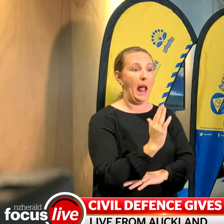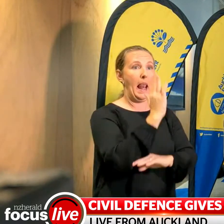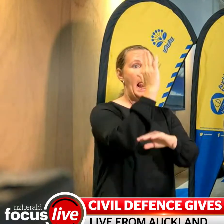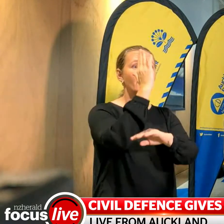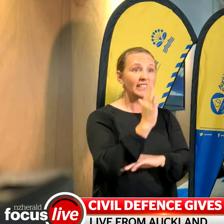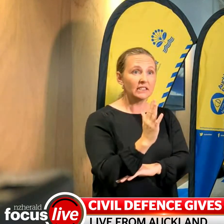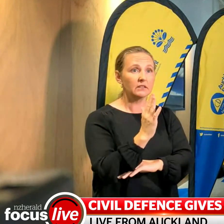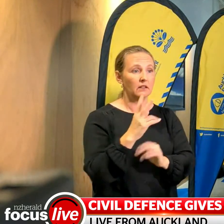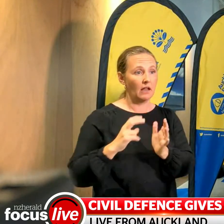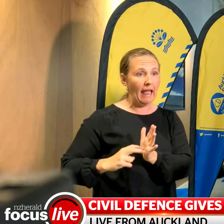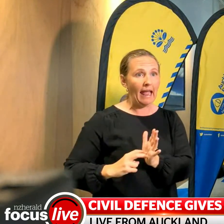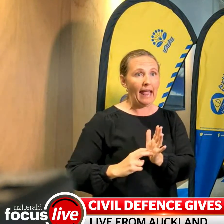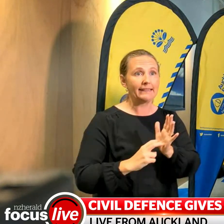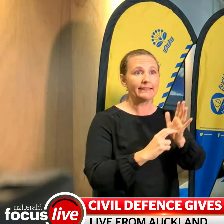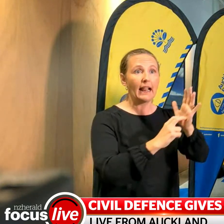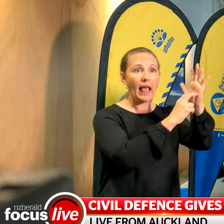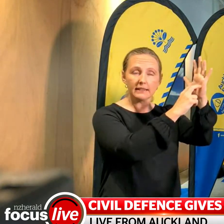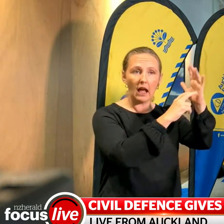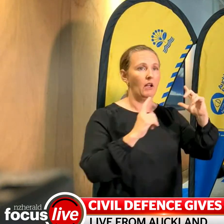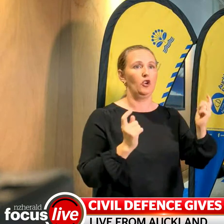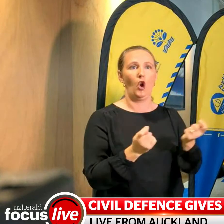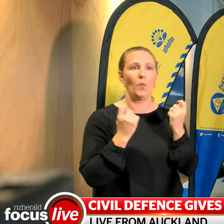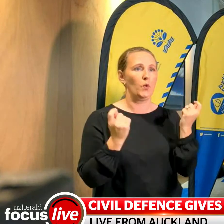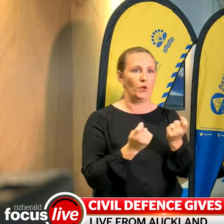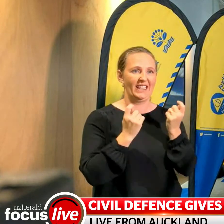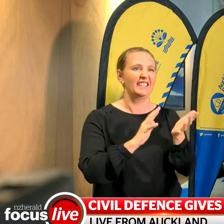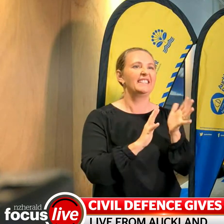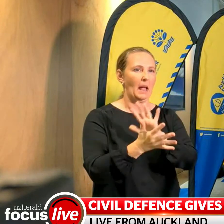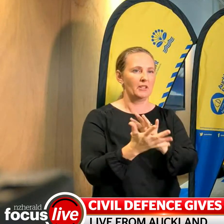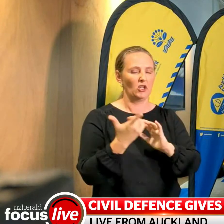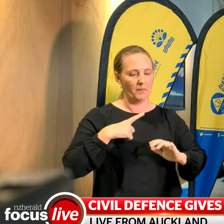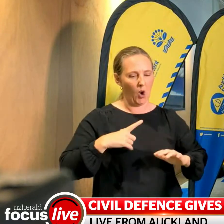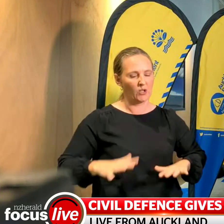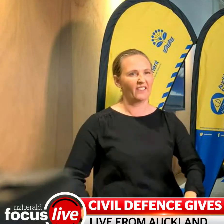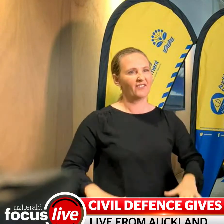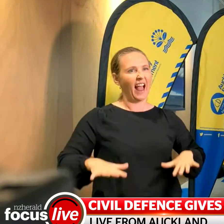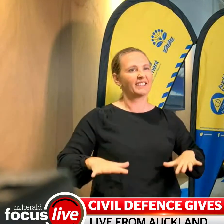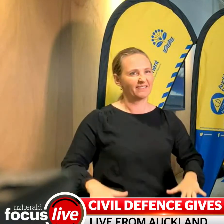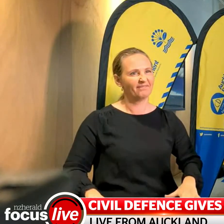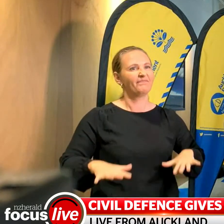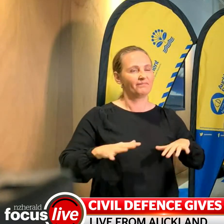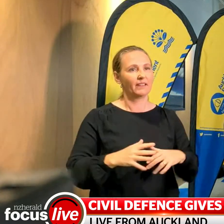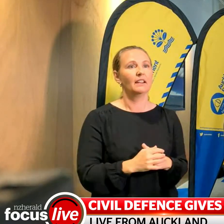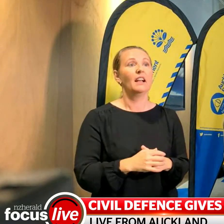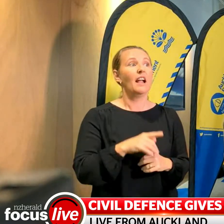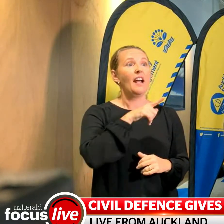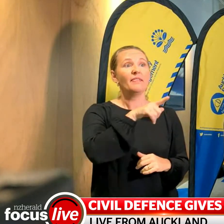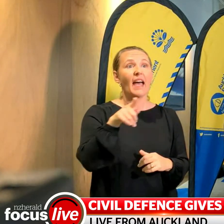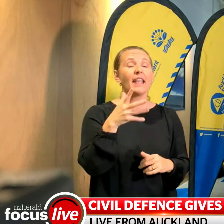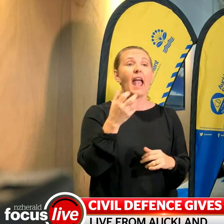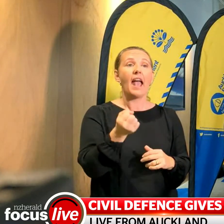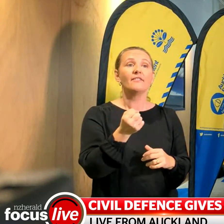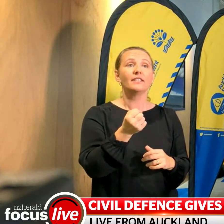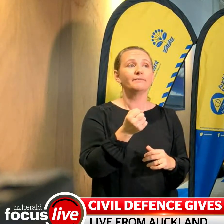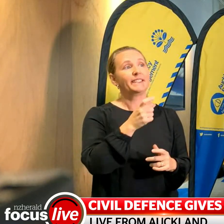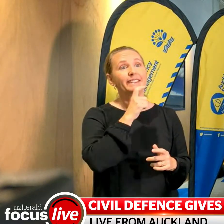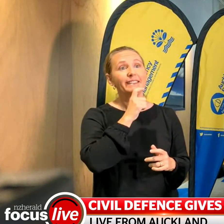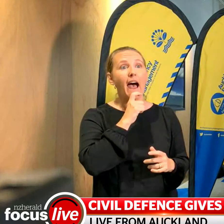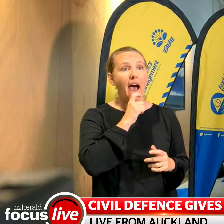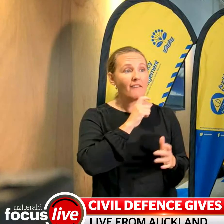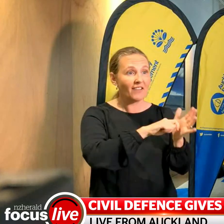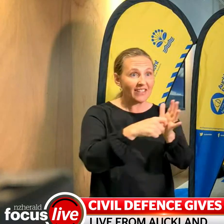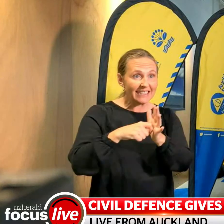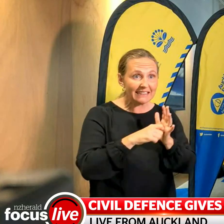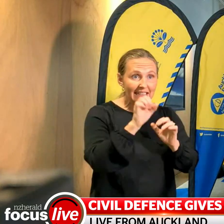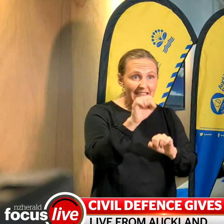of damage due to the floods, and that they're getting an additional technicians to help with that, but of course there's sometimes parts needed as